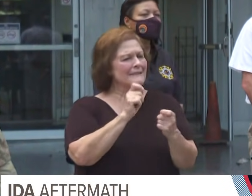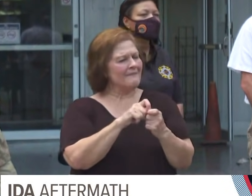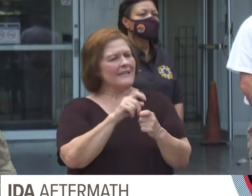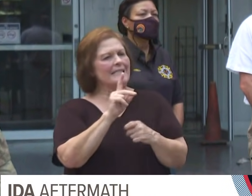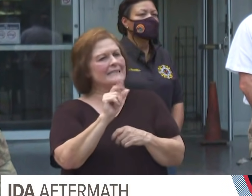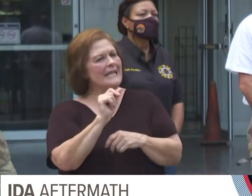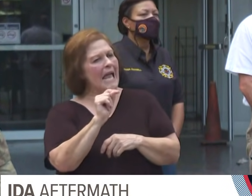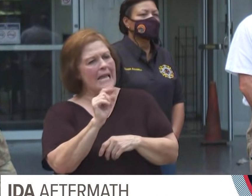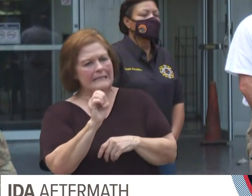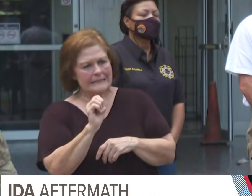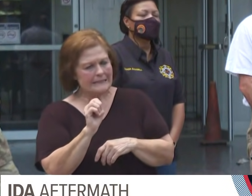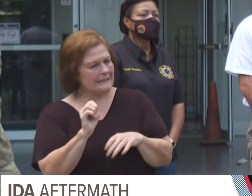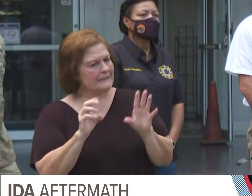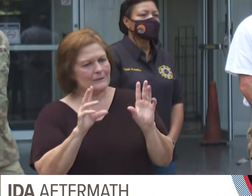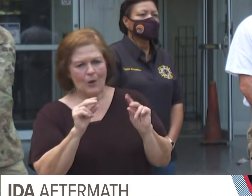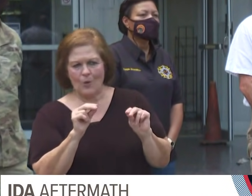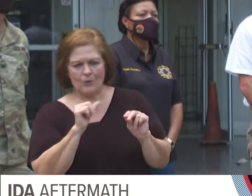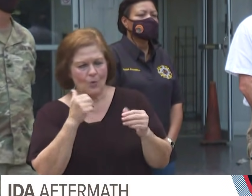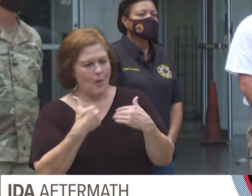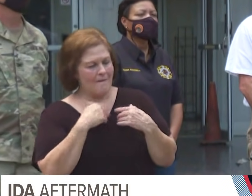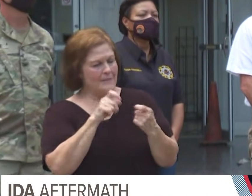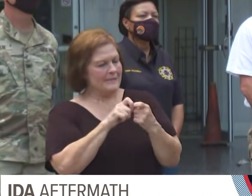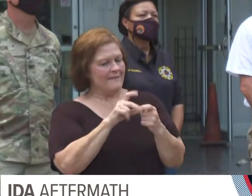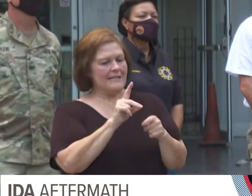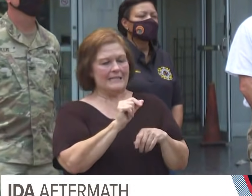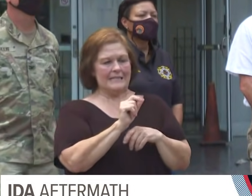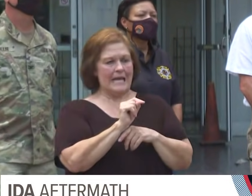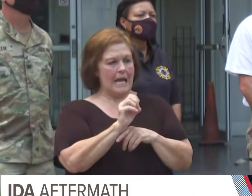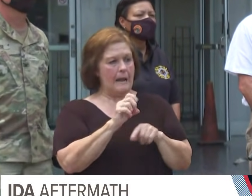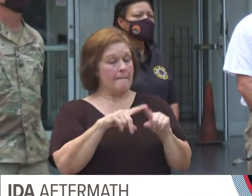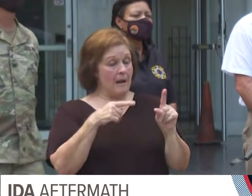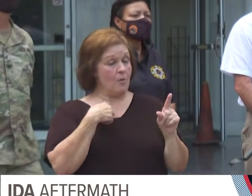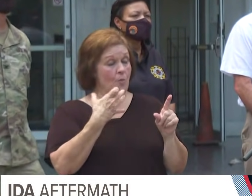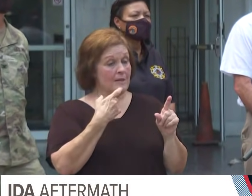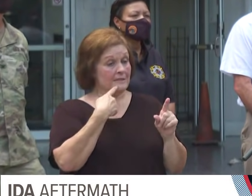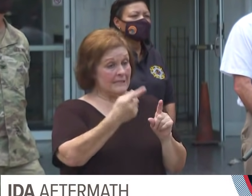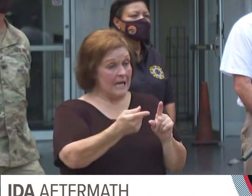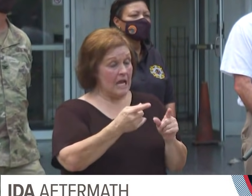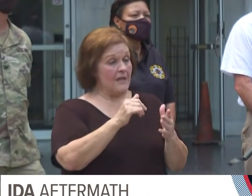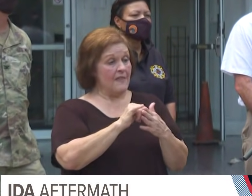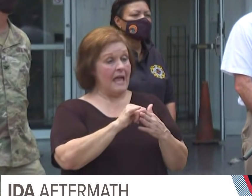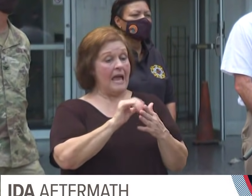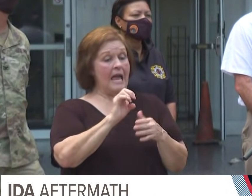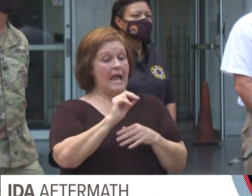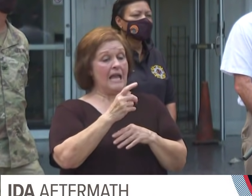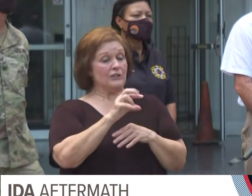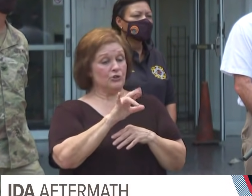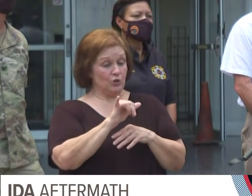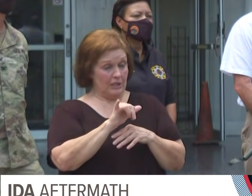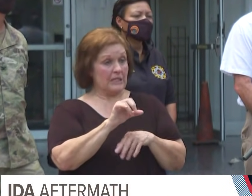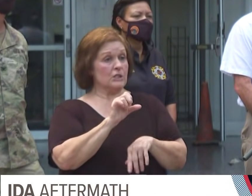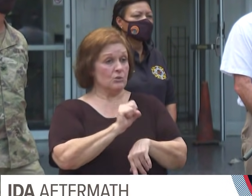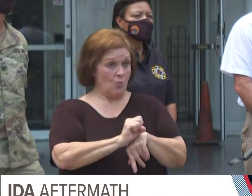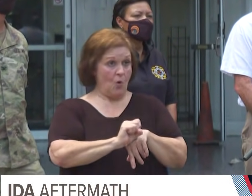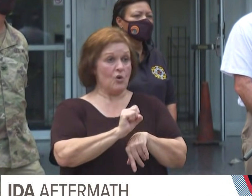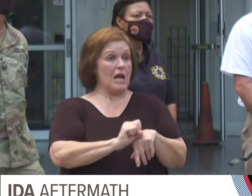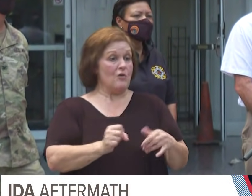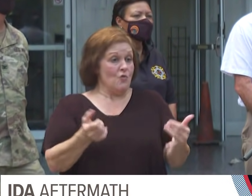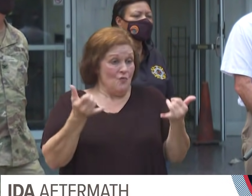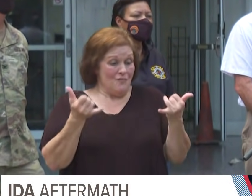date. We do not have a specific date, but I really want to stress this. Entergy is working on this problem right